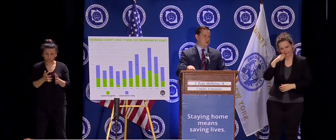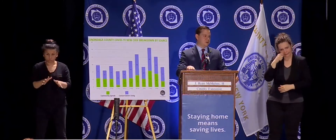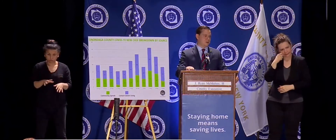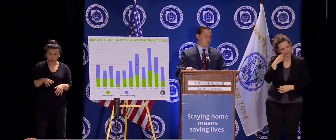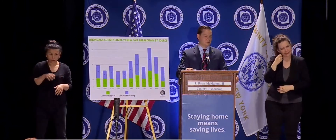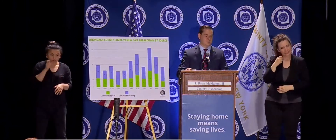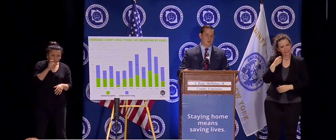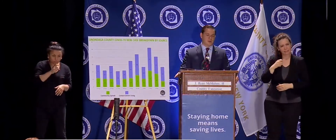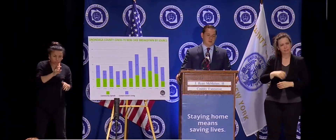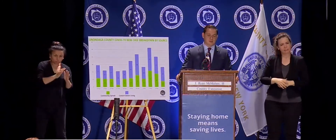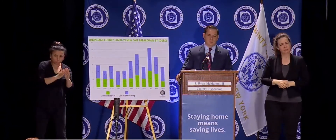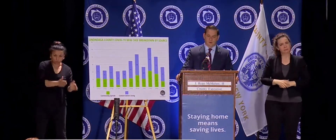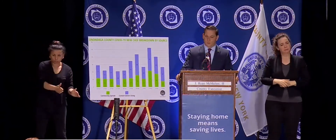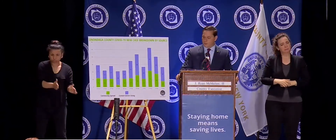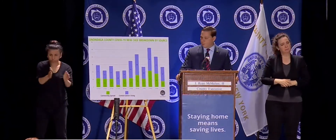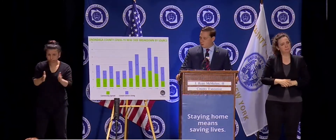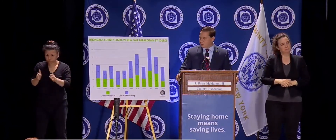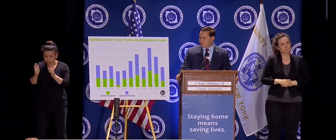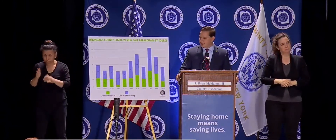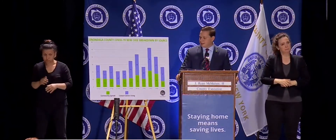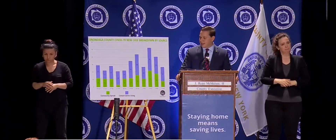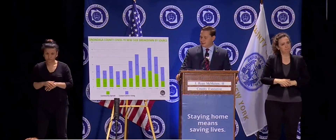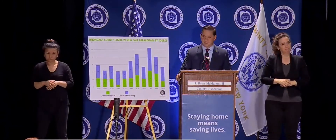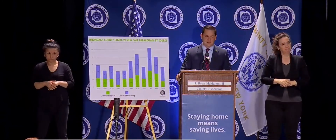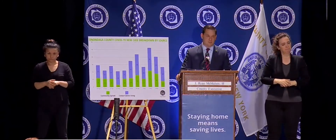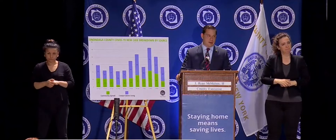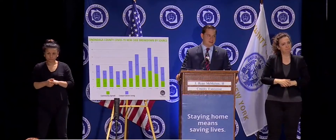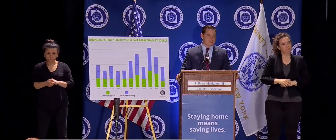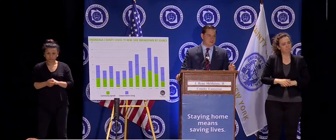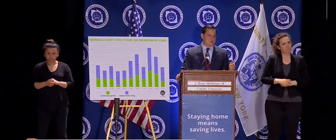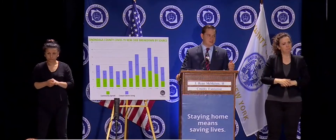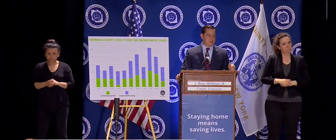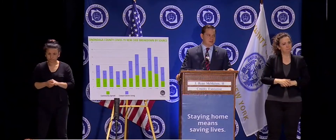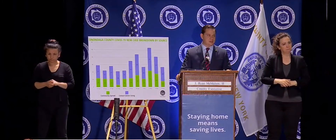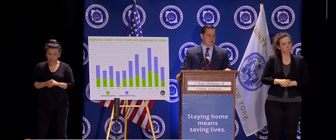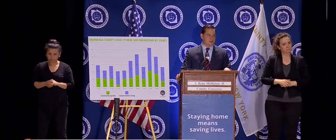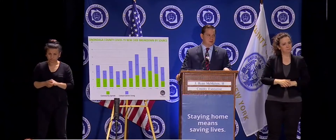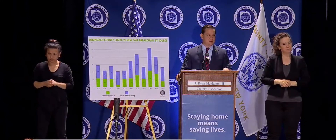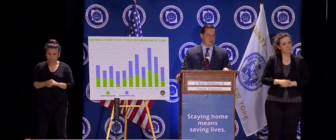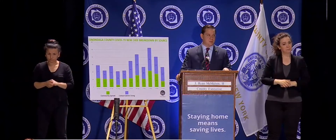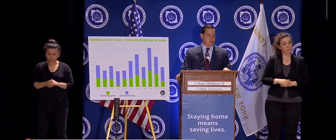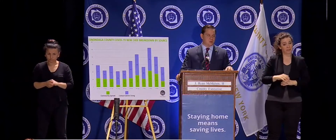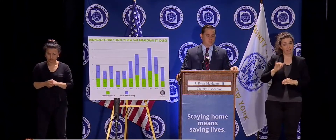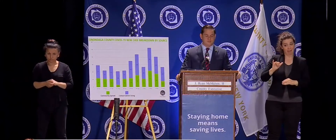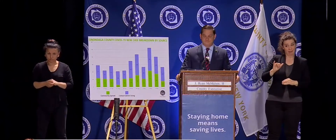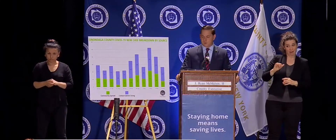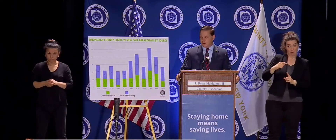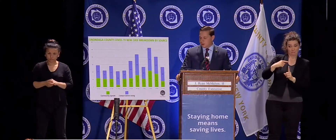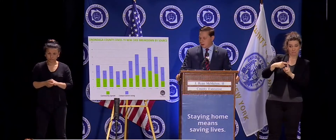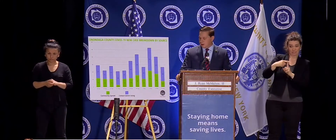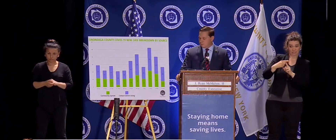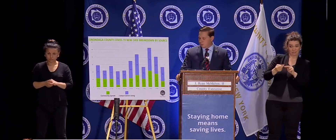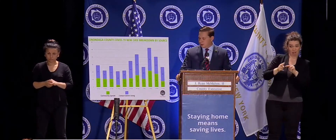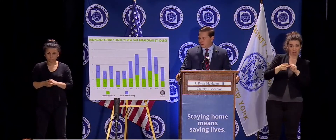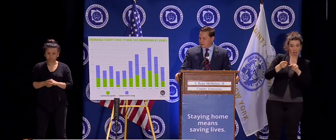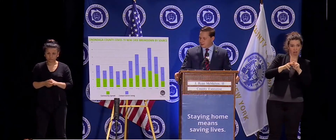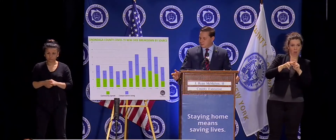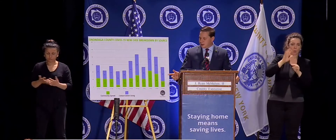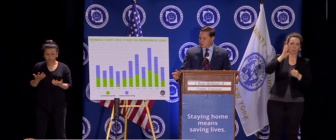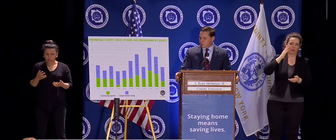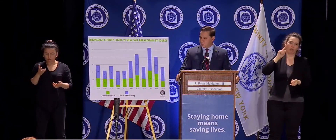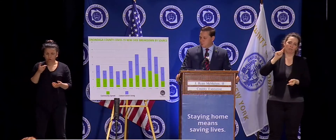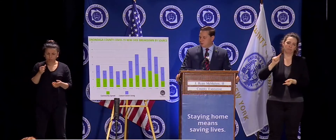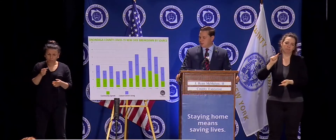livings and nursing homes. So we think that intensity of positives is going to loosen up a little bit. But